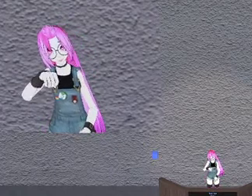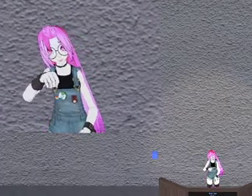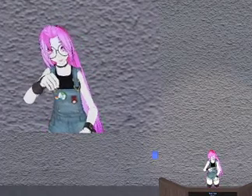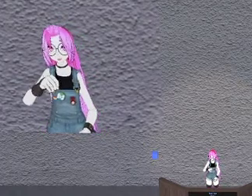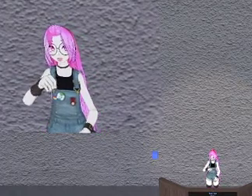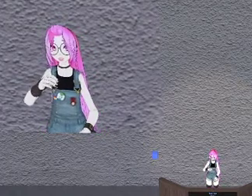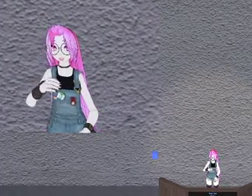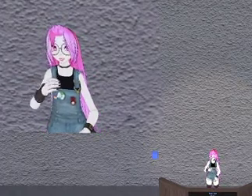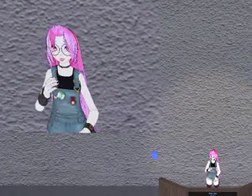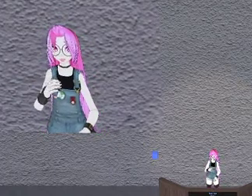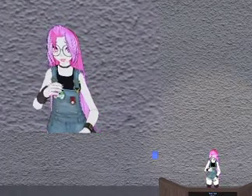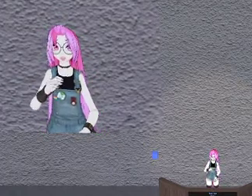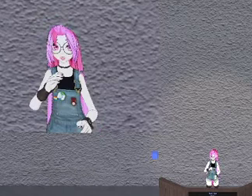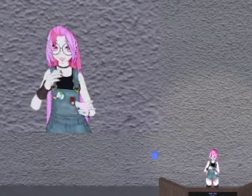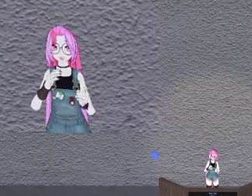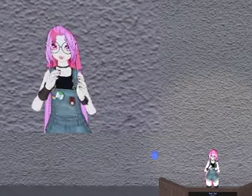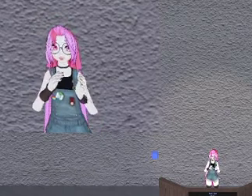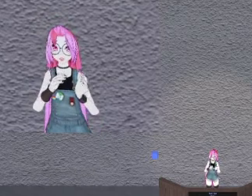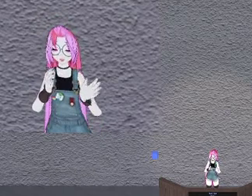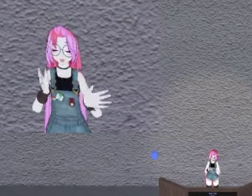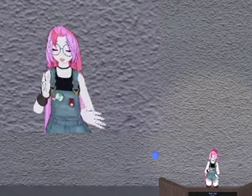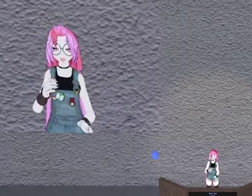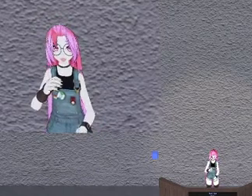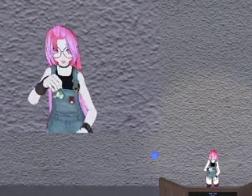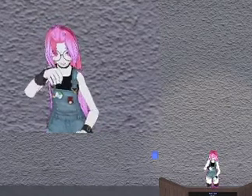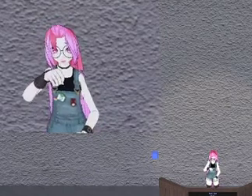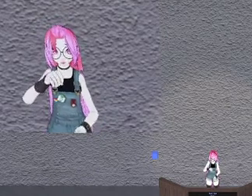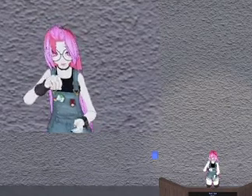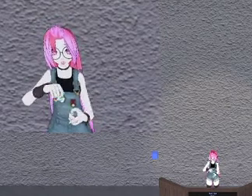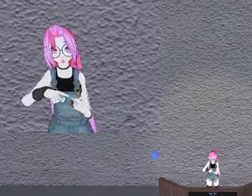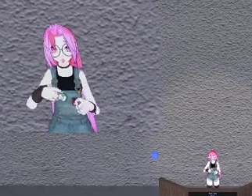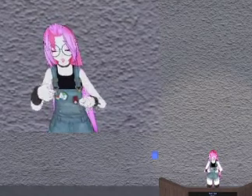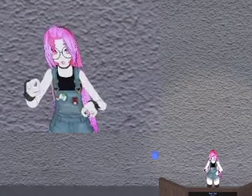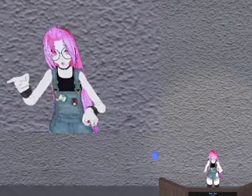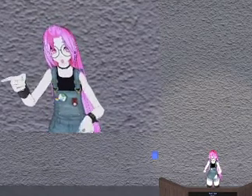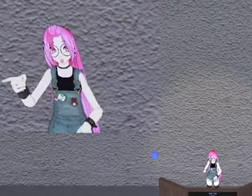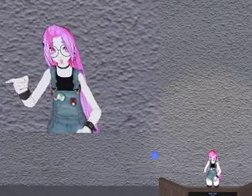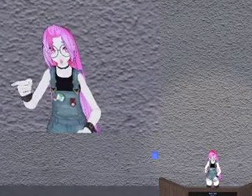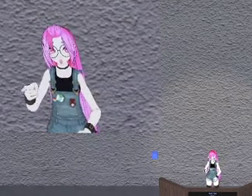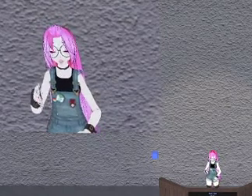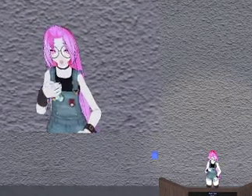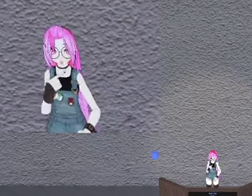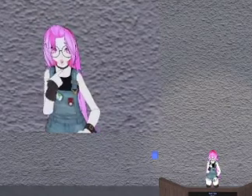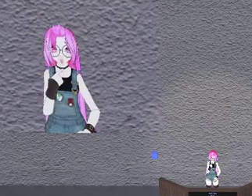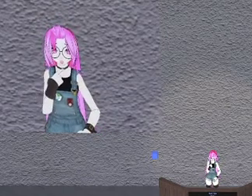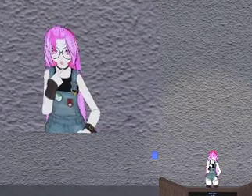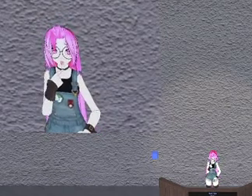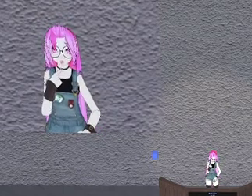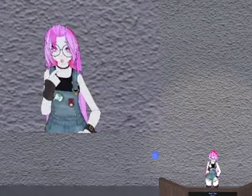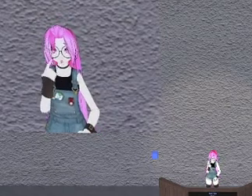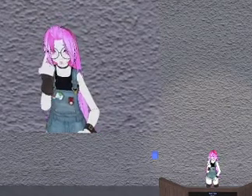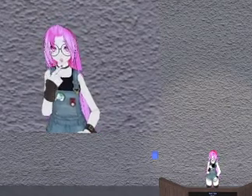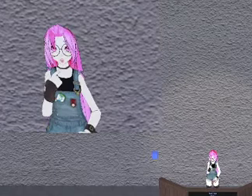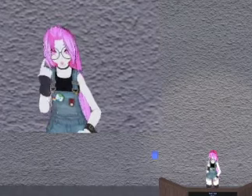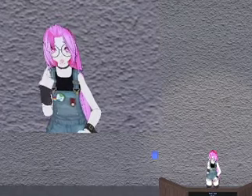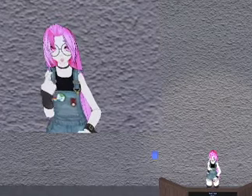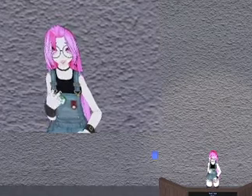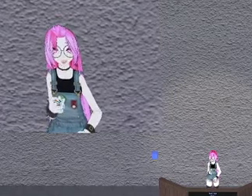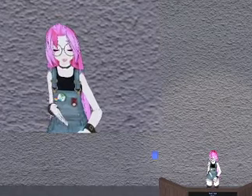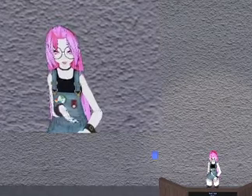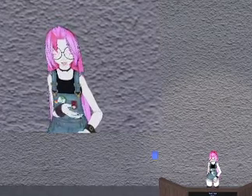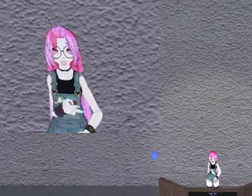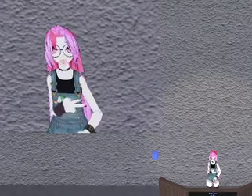Yes. Like it's just you're just kind of really emphasizing like, yep, she's my friend. And it's also that your face